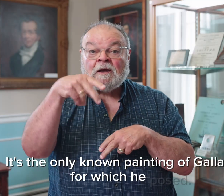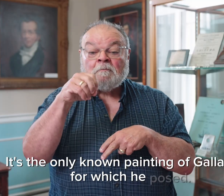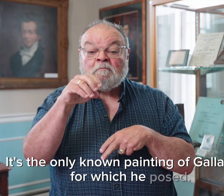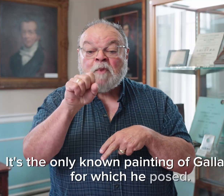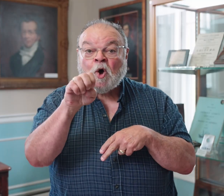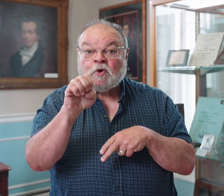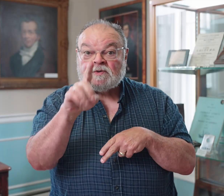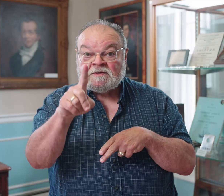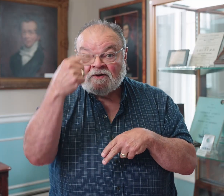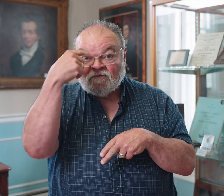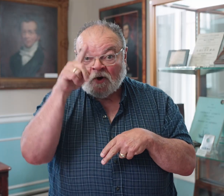posed.